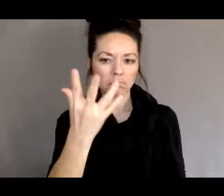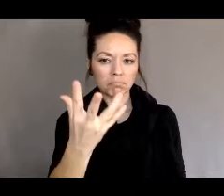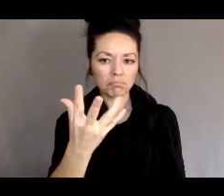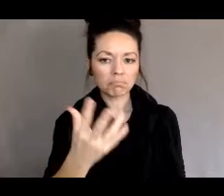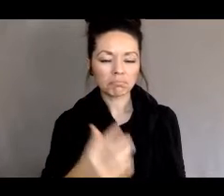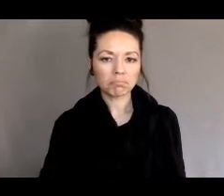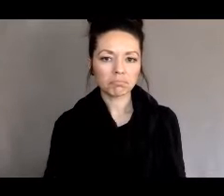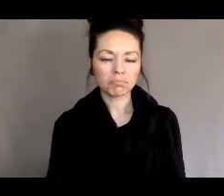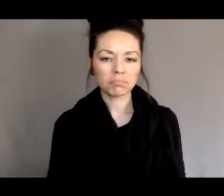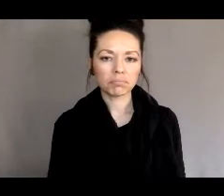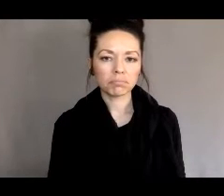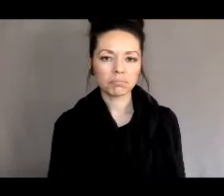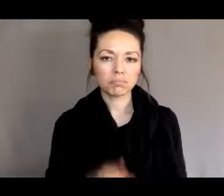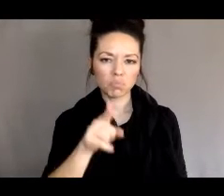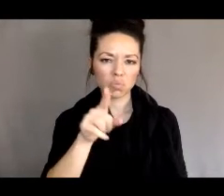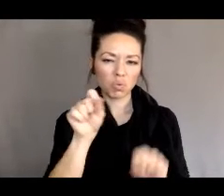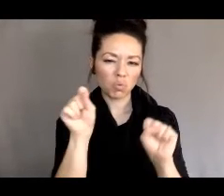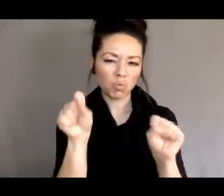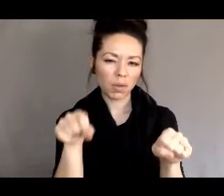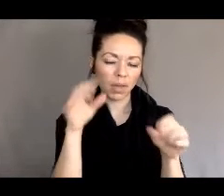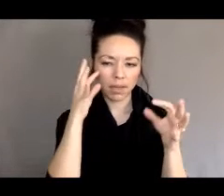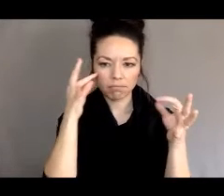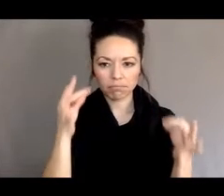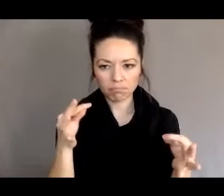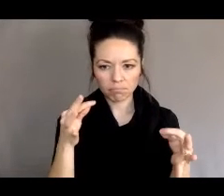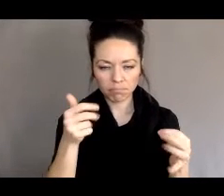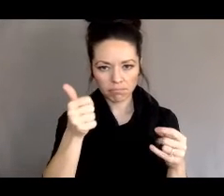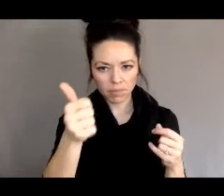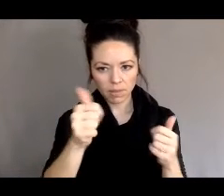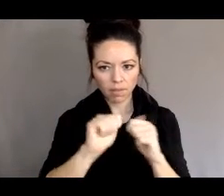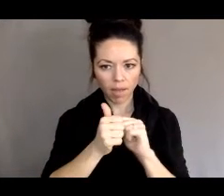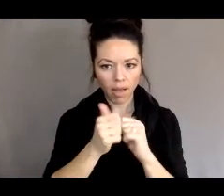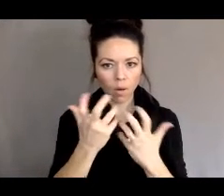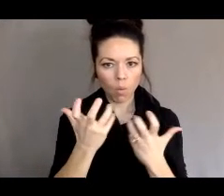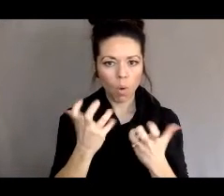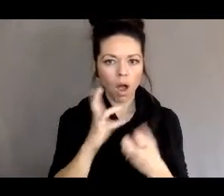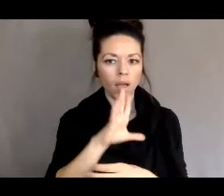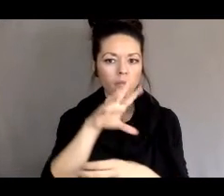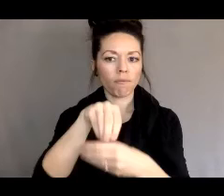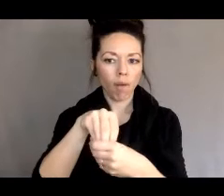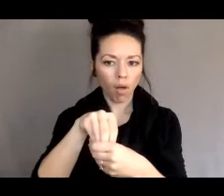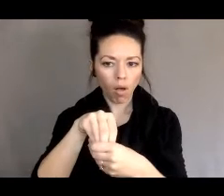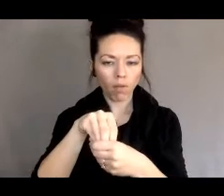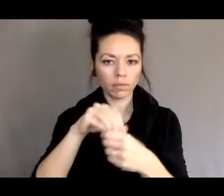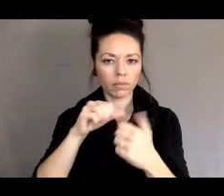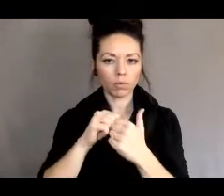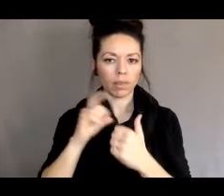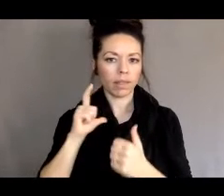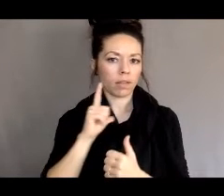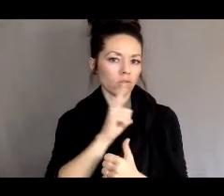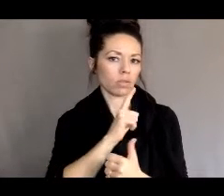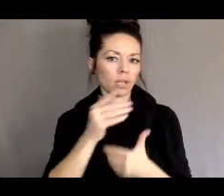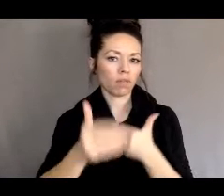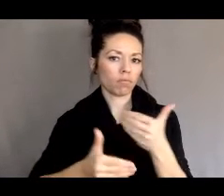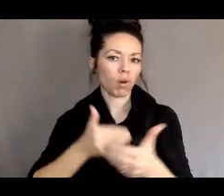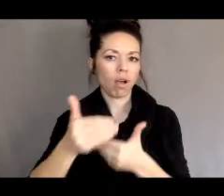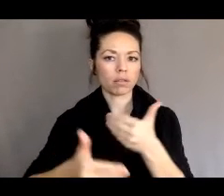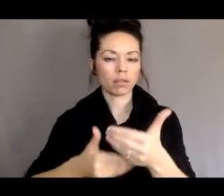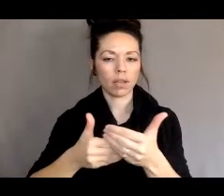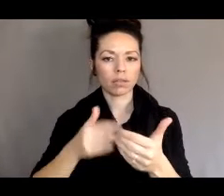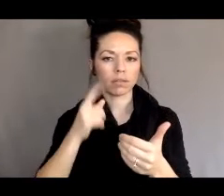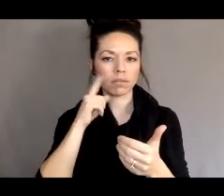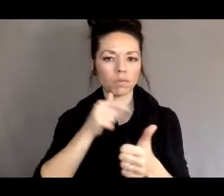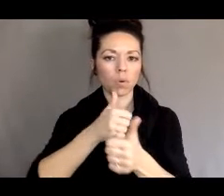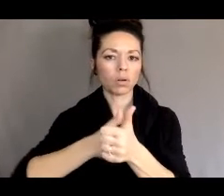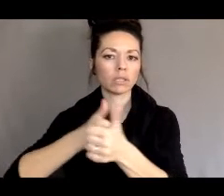you can make a determination on how you would like to be engaged with the legislative process as it relates to those